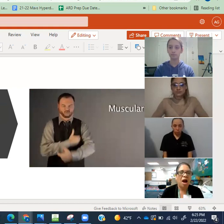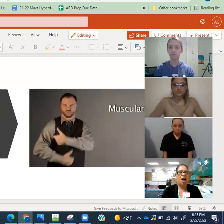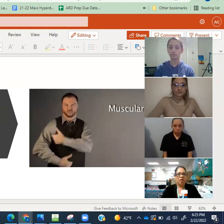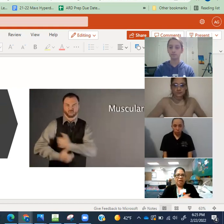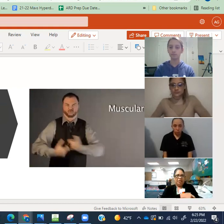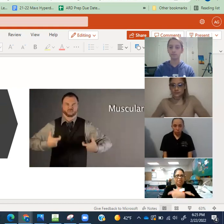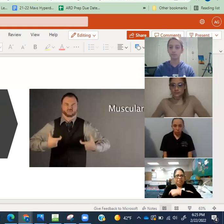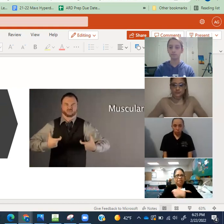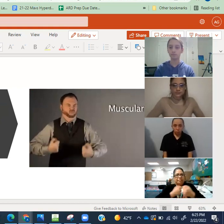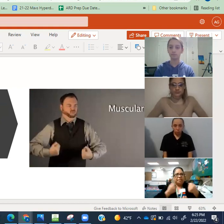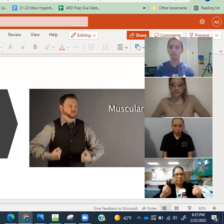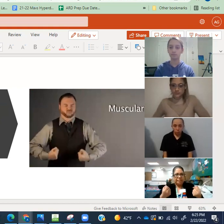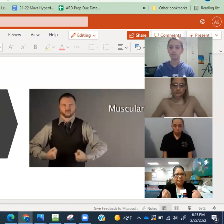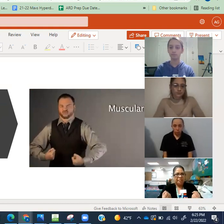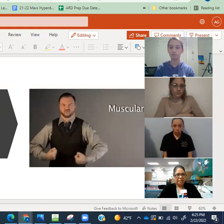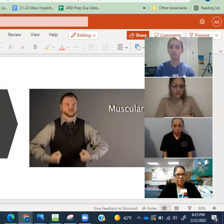Ah, okay.